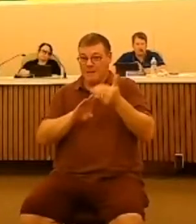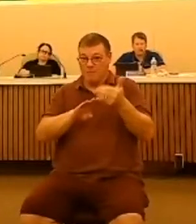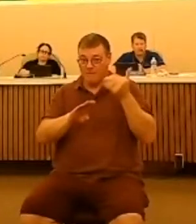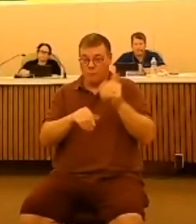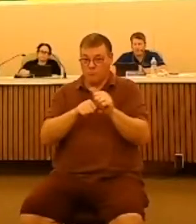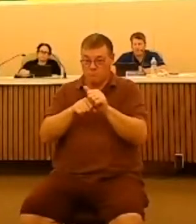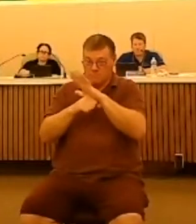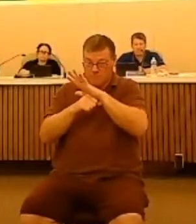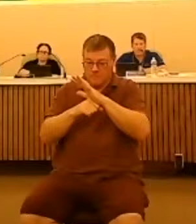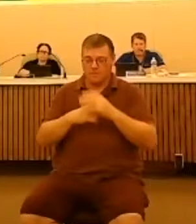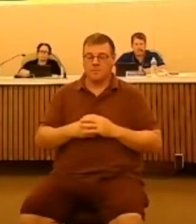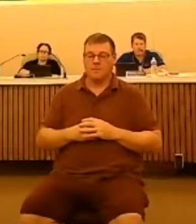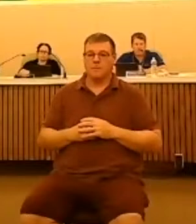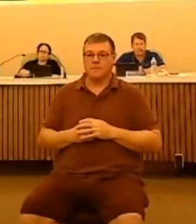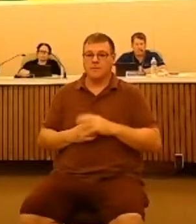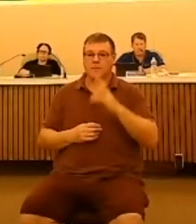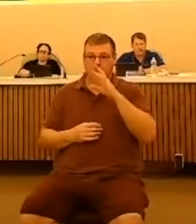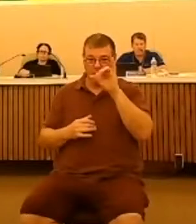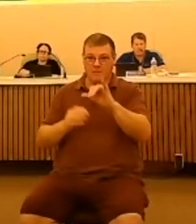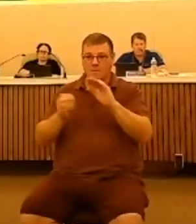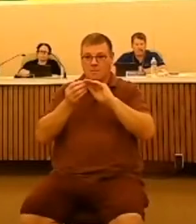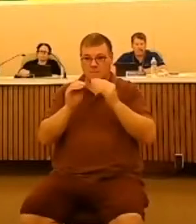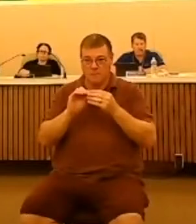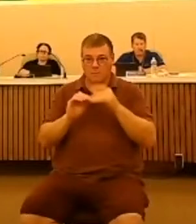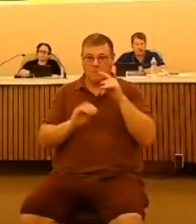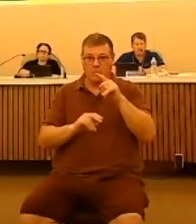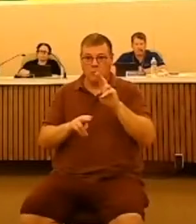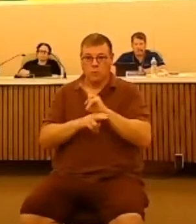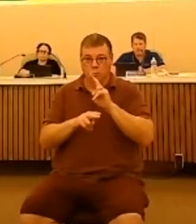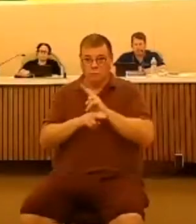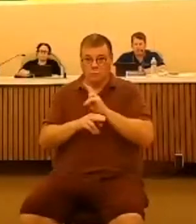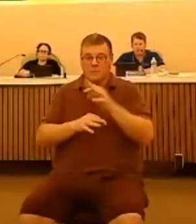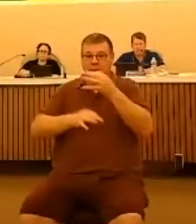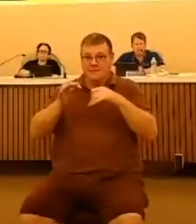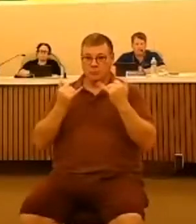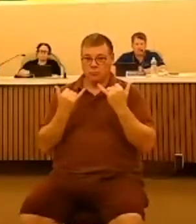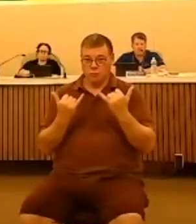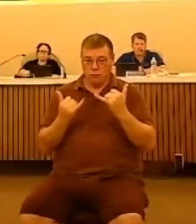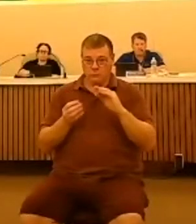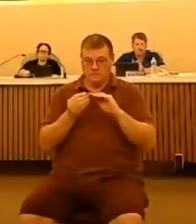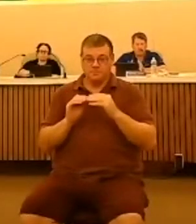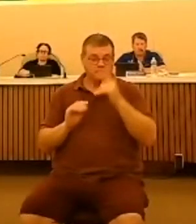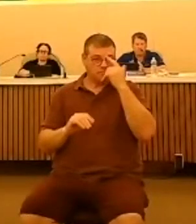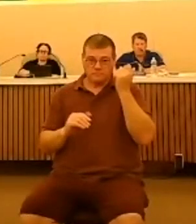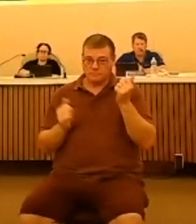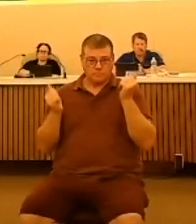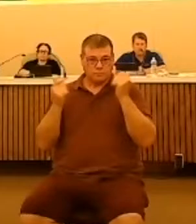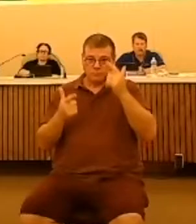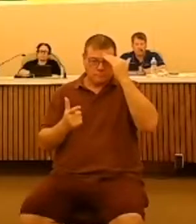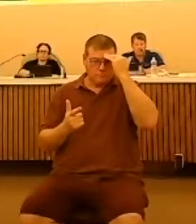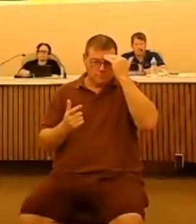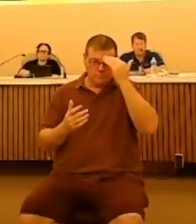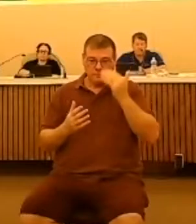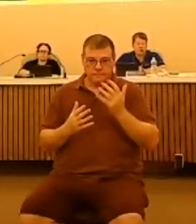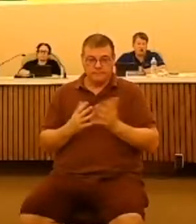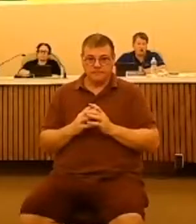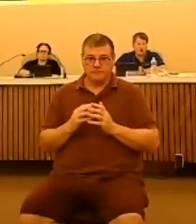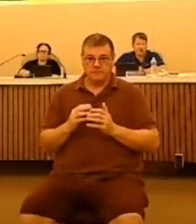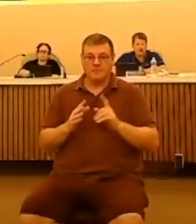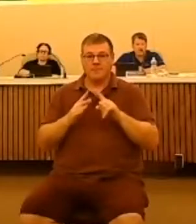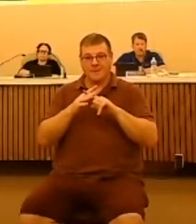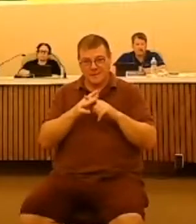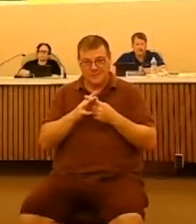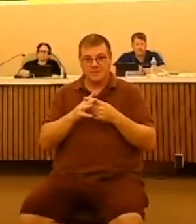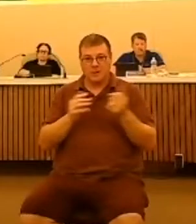pandemic. So that's the numbers that they used instead of current numbers, because again, we all know that although it's starting to